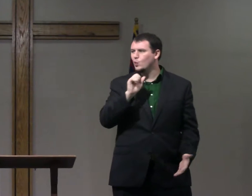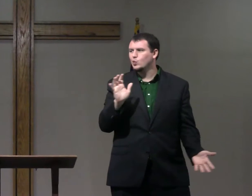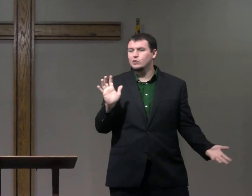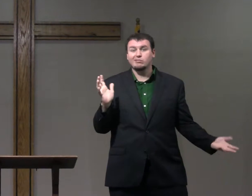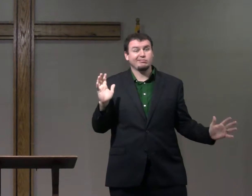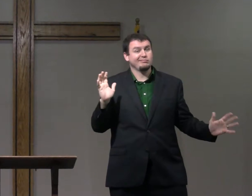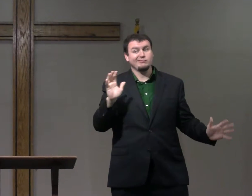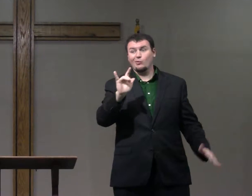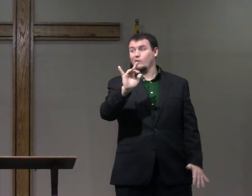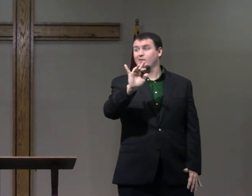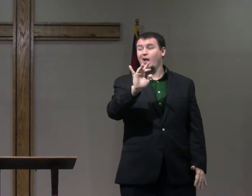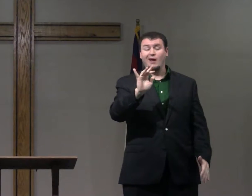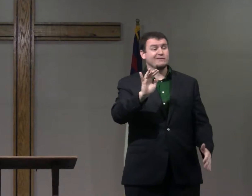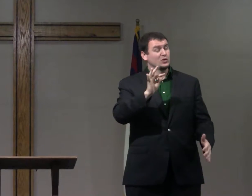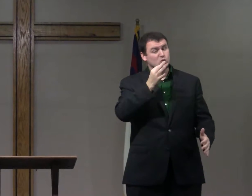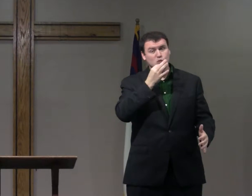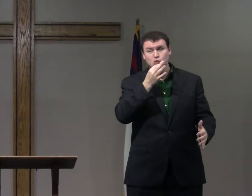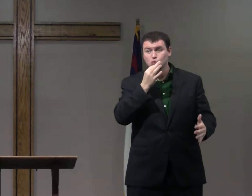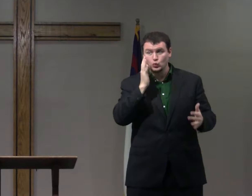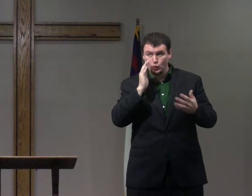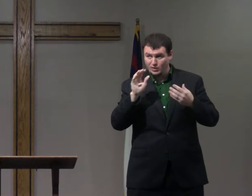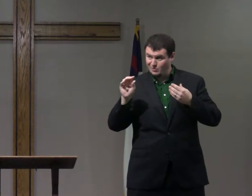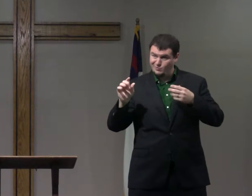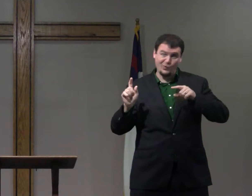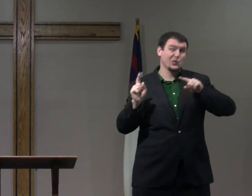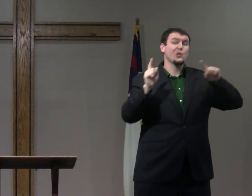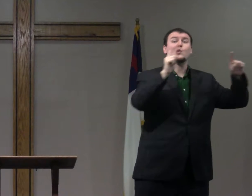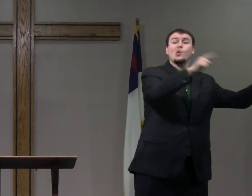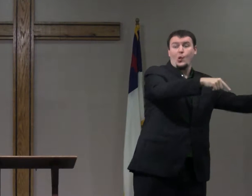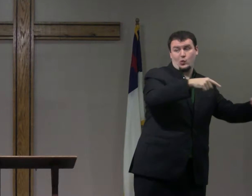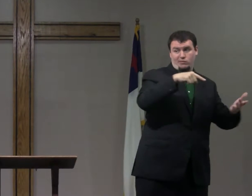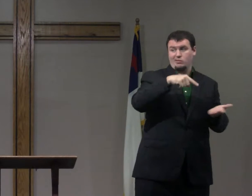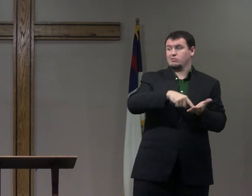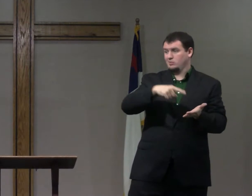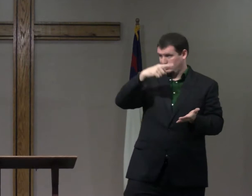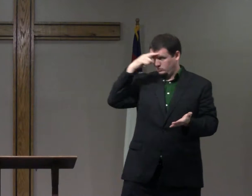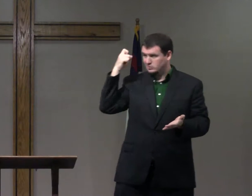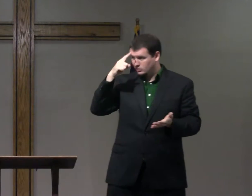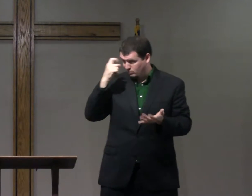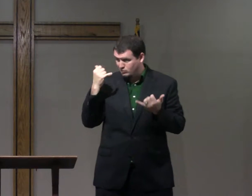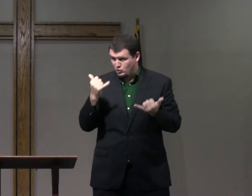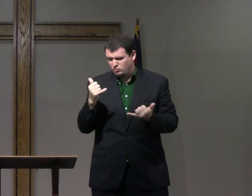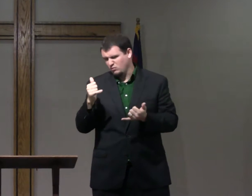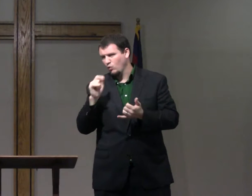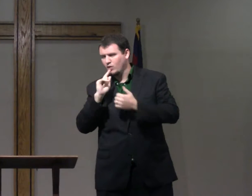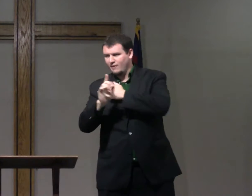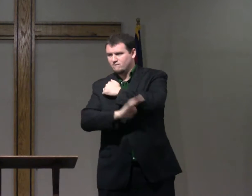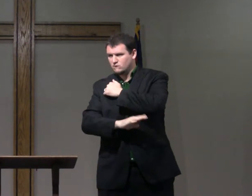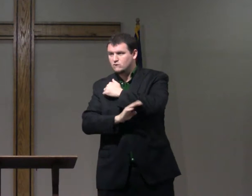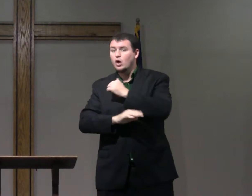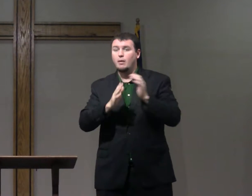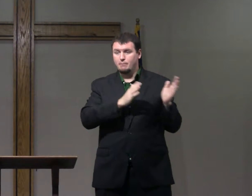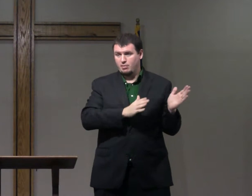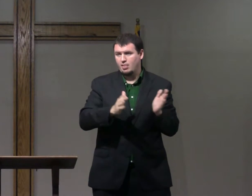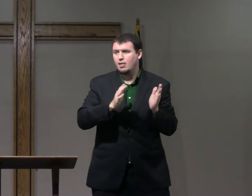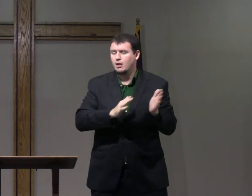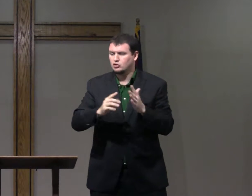She's 25 years old. Only 25. And she